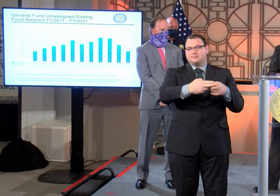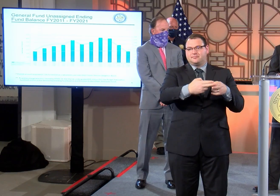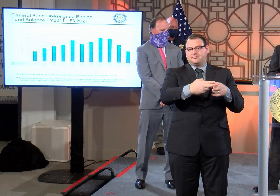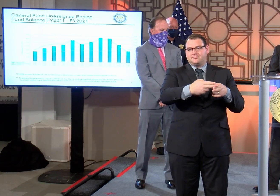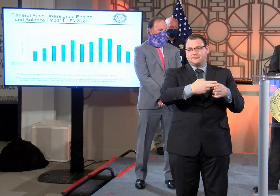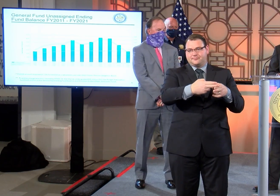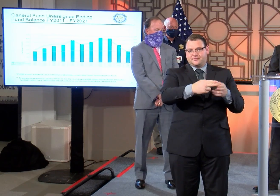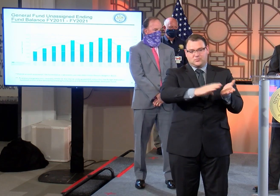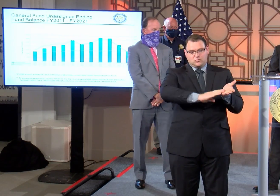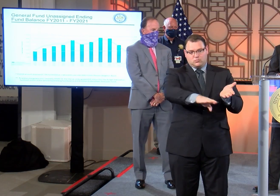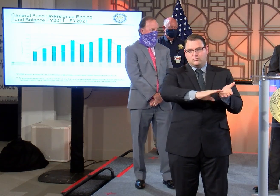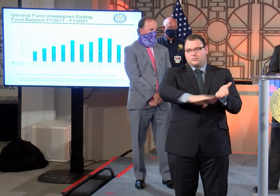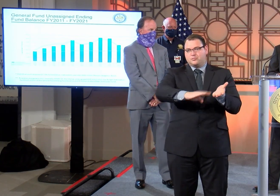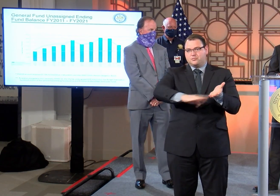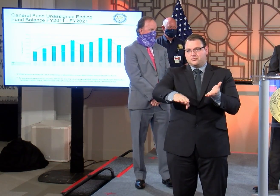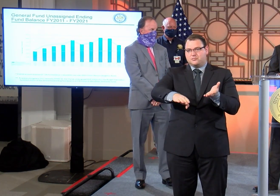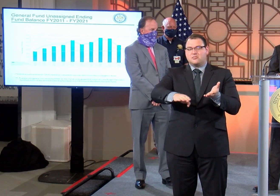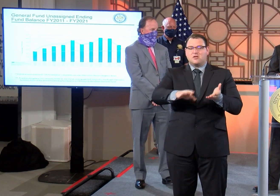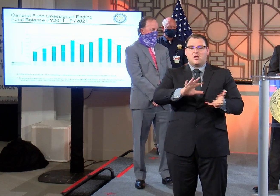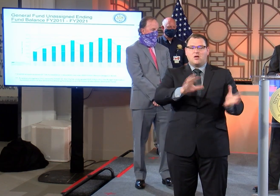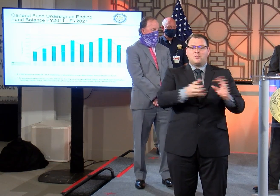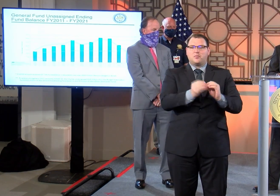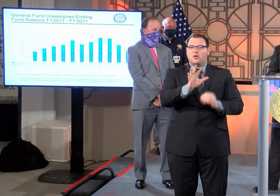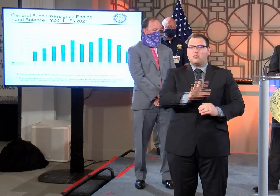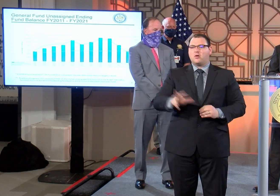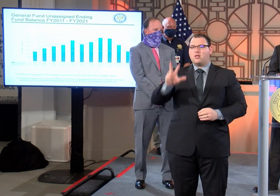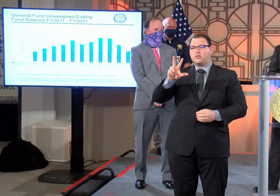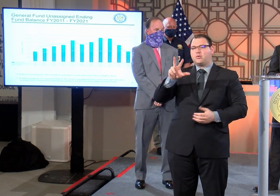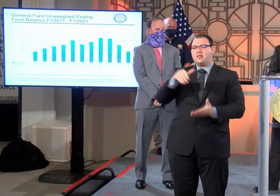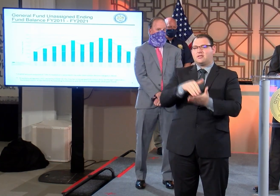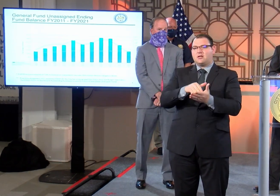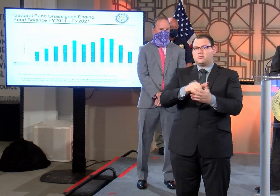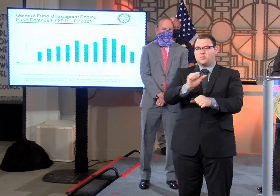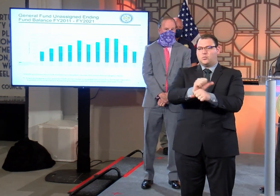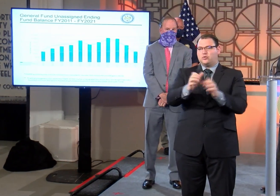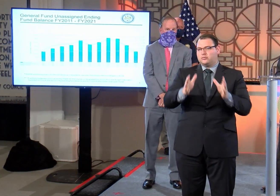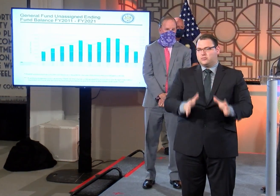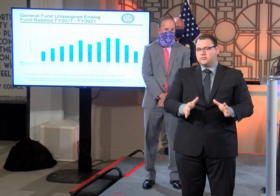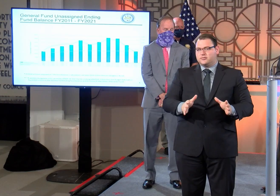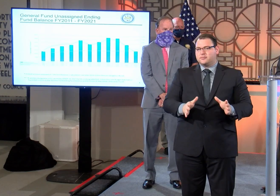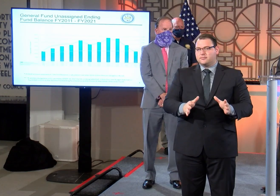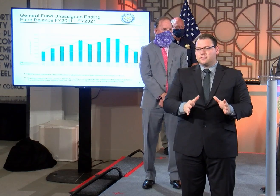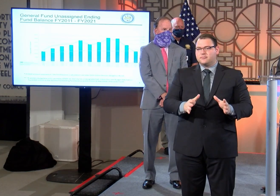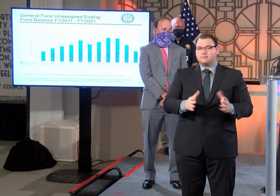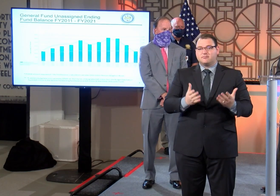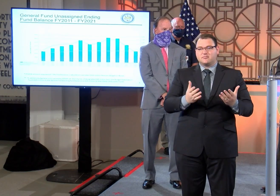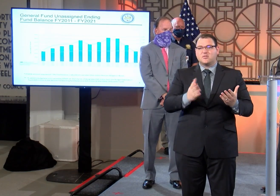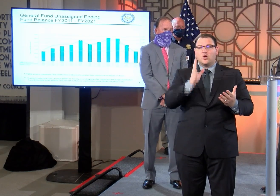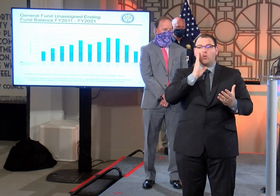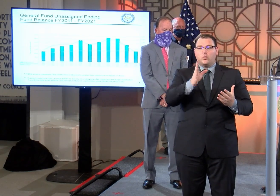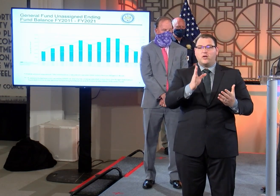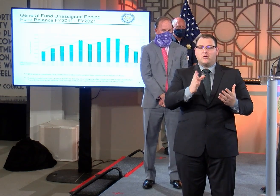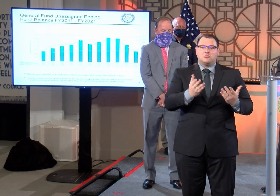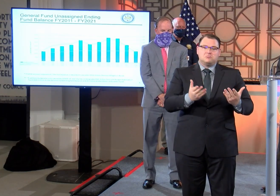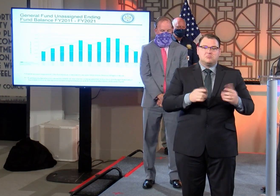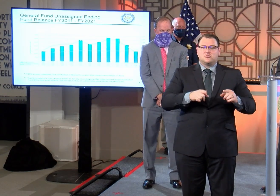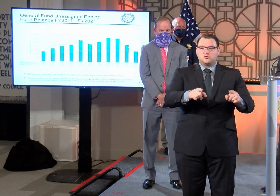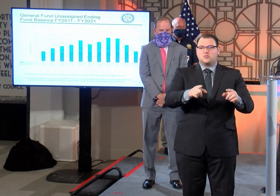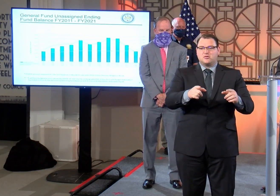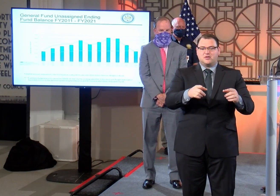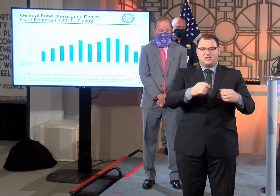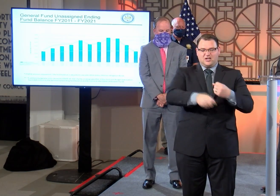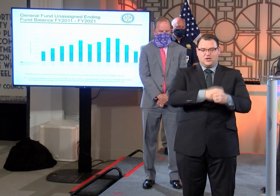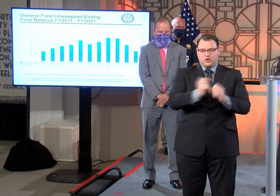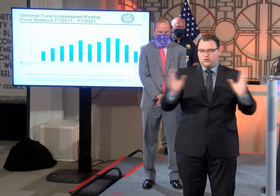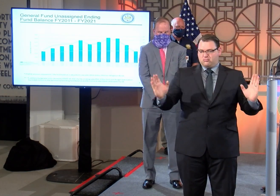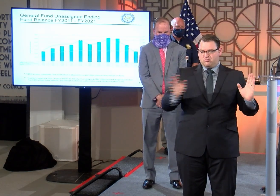3,000 employees will be impacted from furloughs, going up to a maximum of 10 days within the year. That